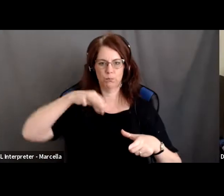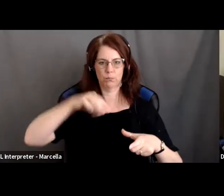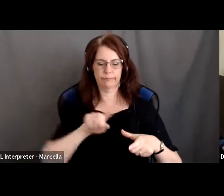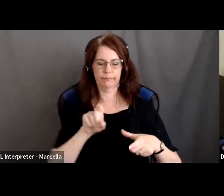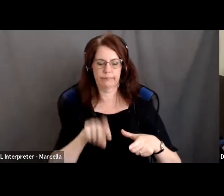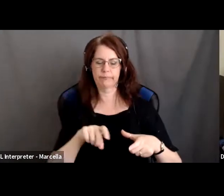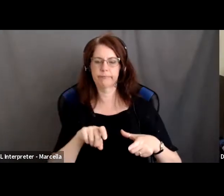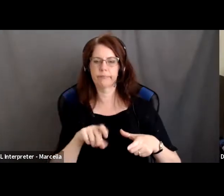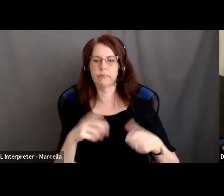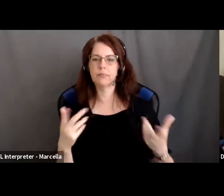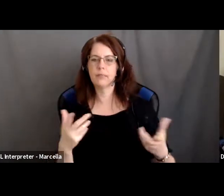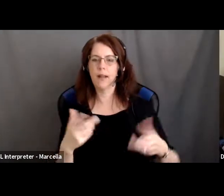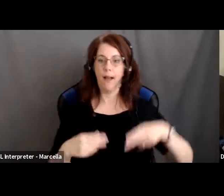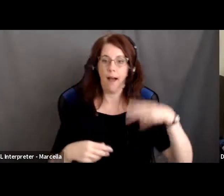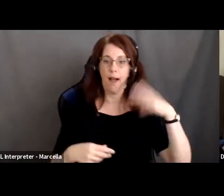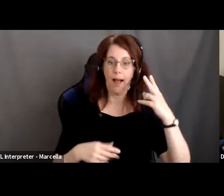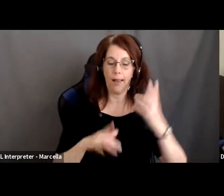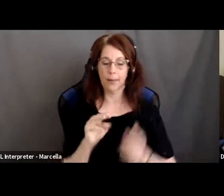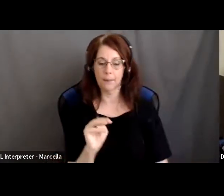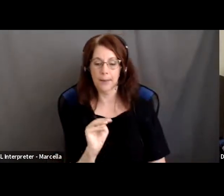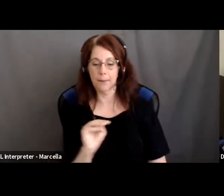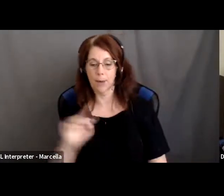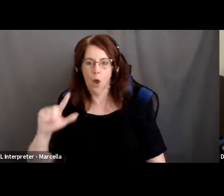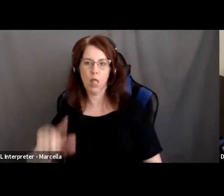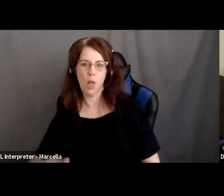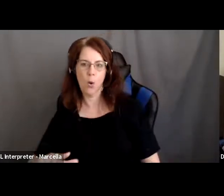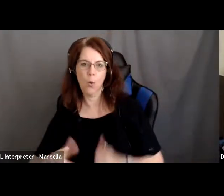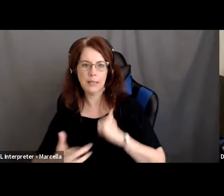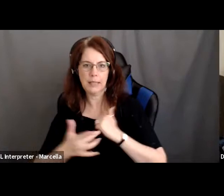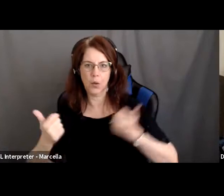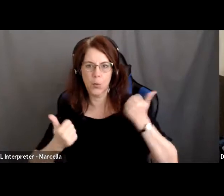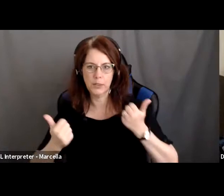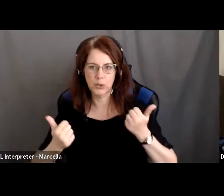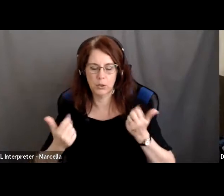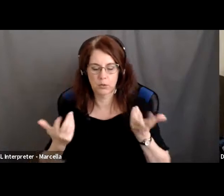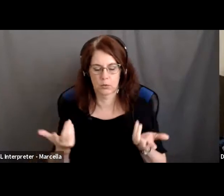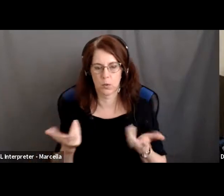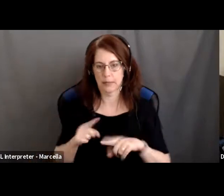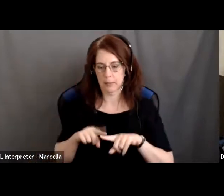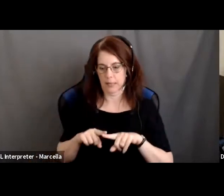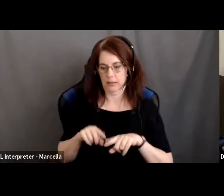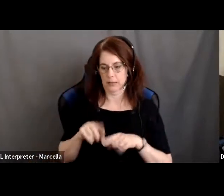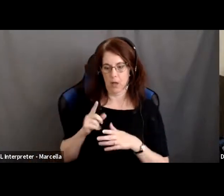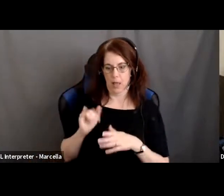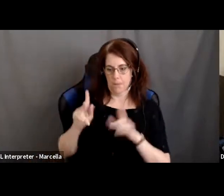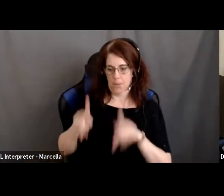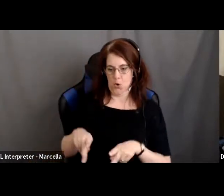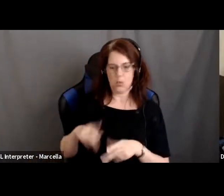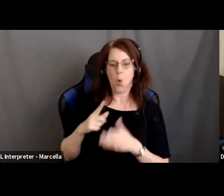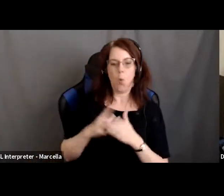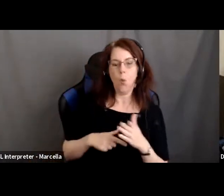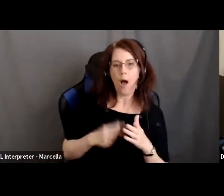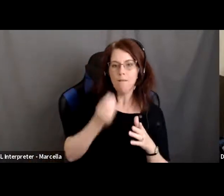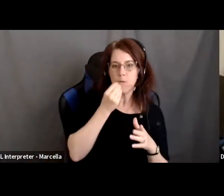low tech. And again, that goes back to what is the person, what are they trying to eat? How are they trying